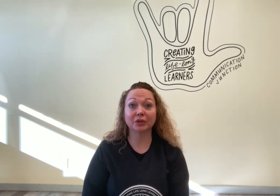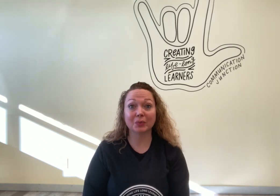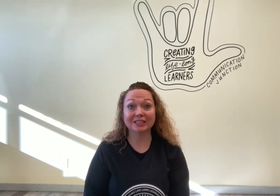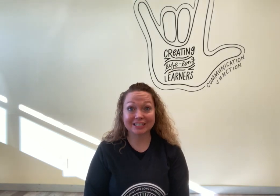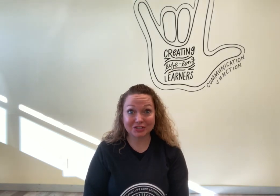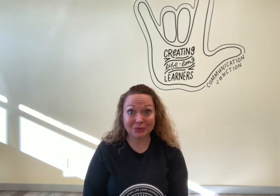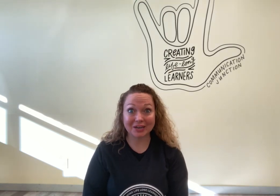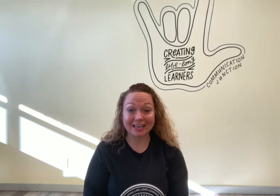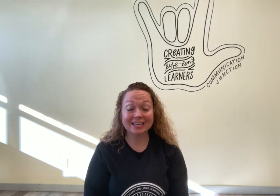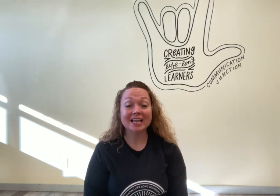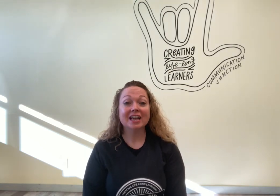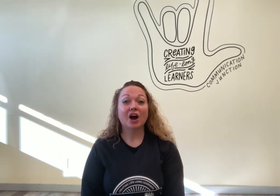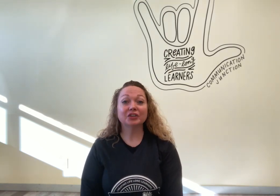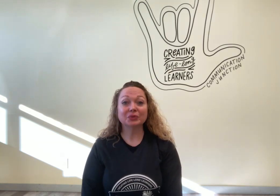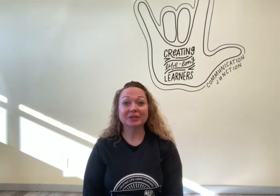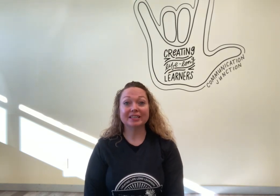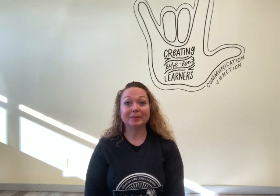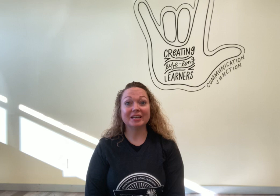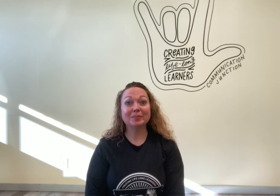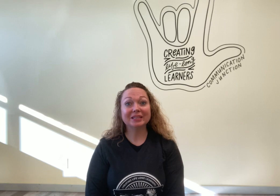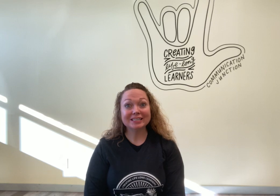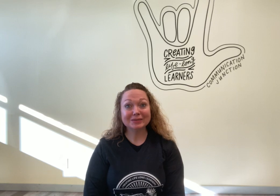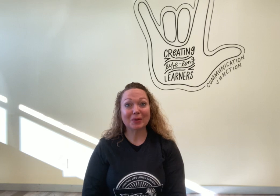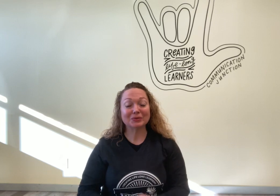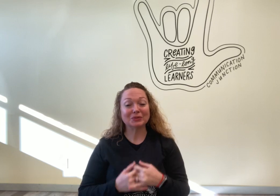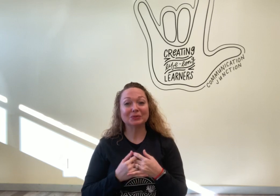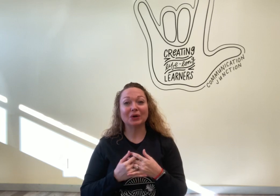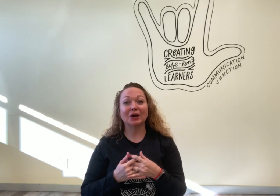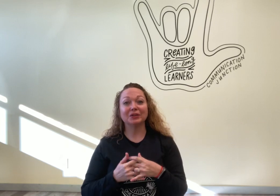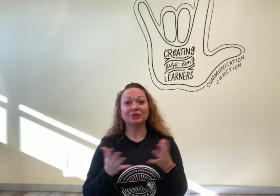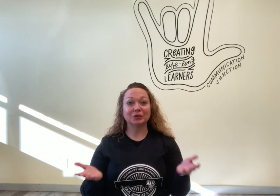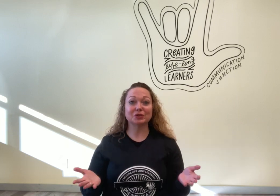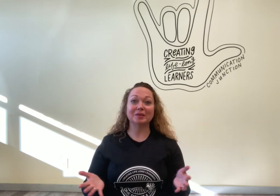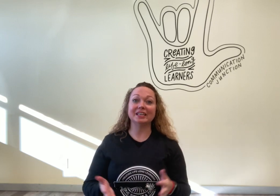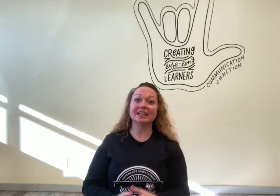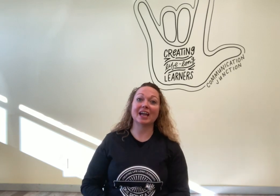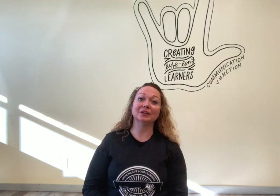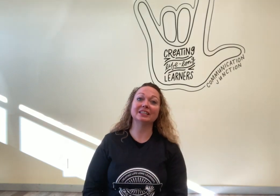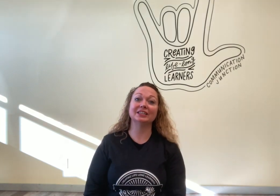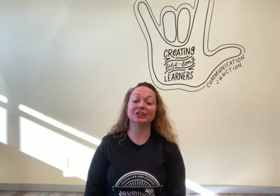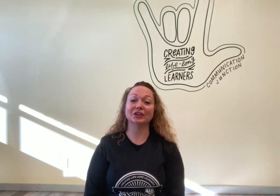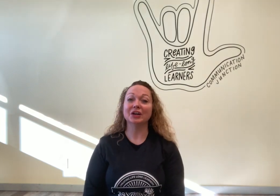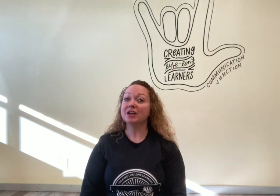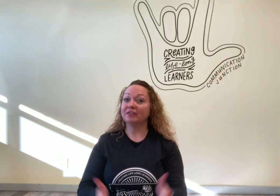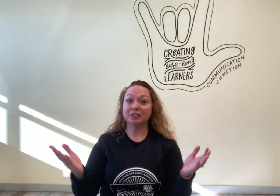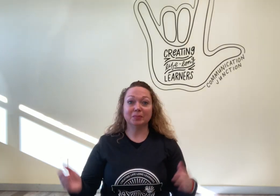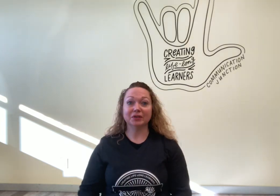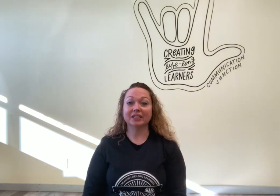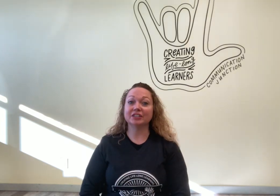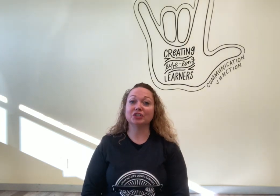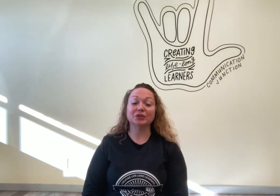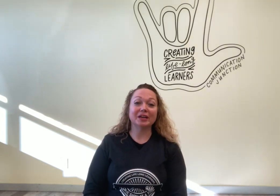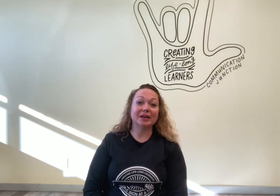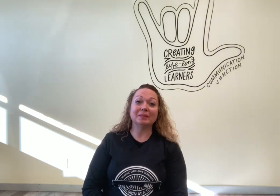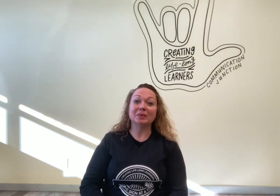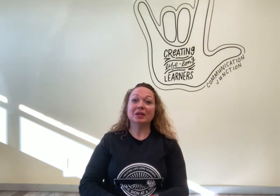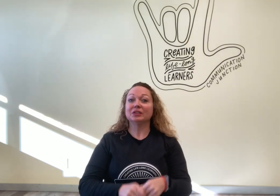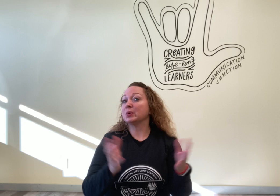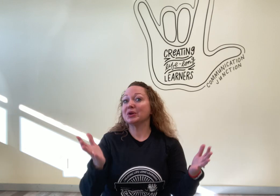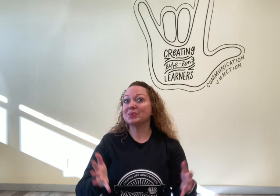ones enjoying our story time today, please post those on your social media accounts, either Facebook, Instagram, Twitter, whatever